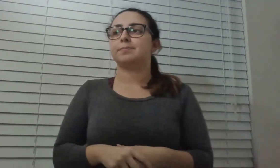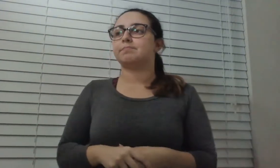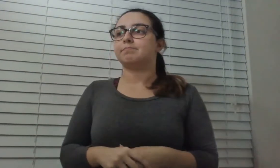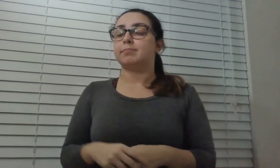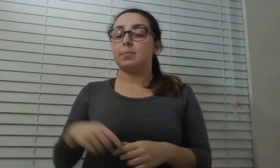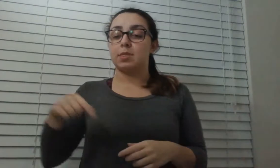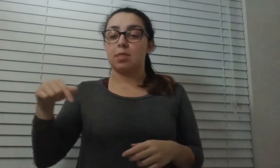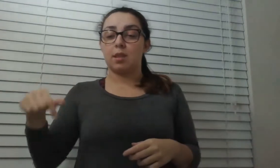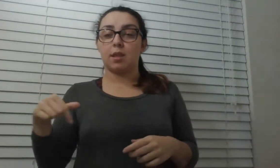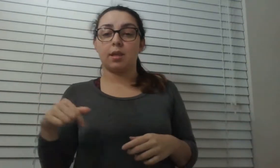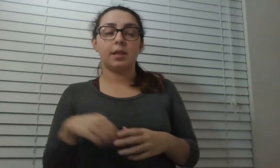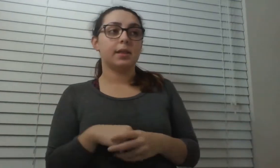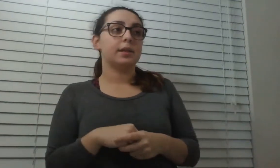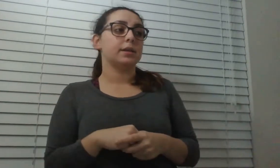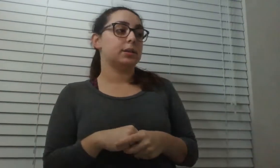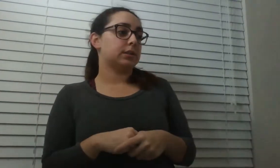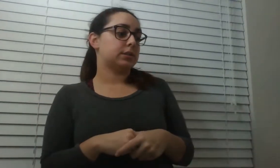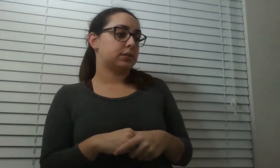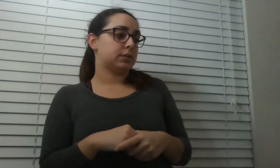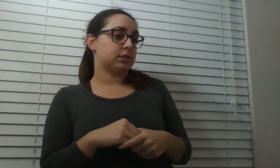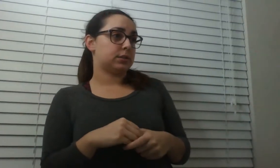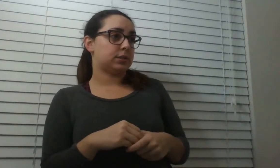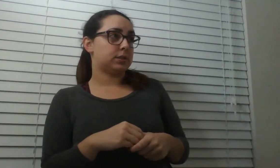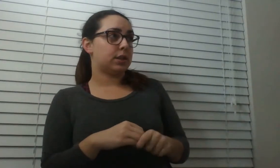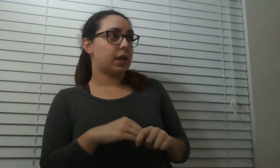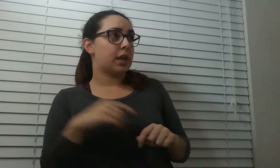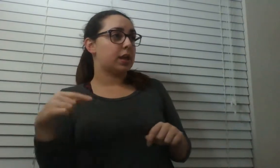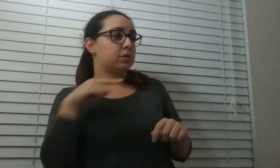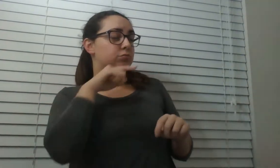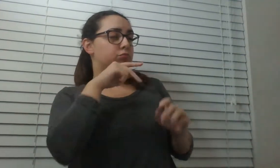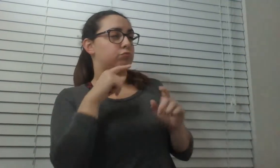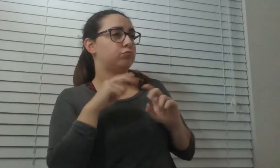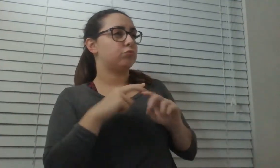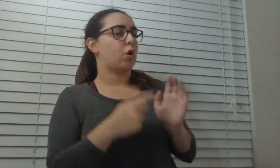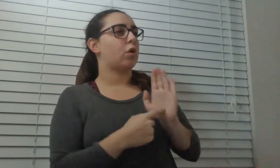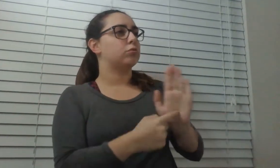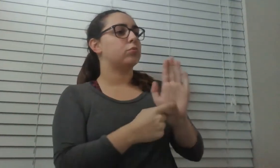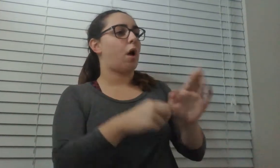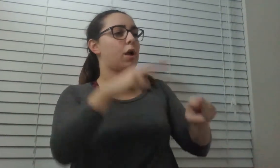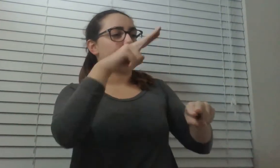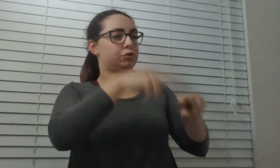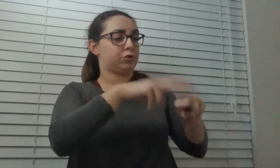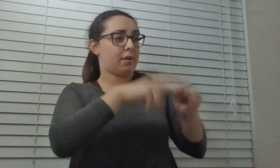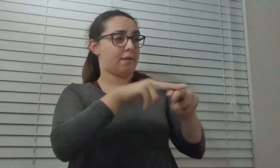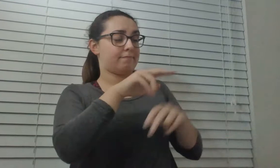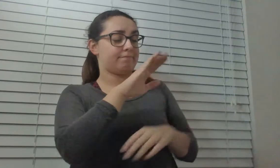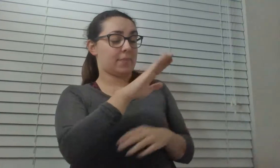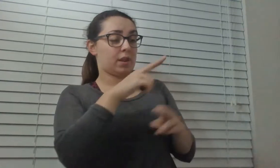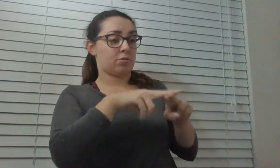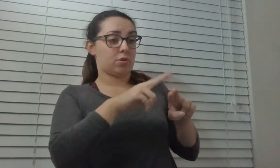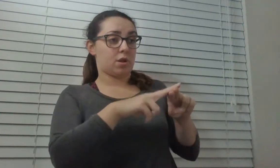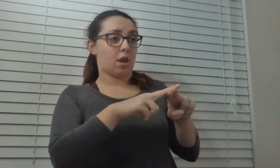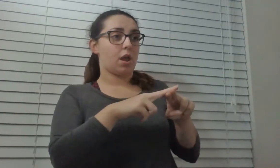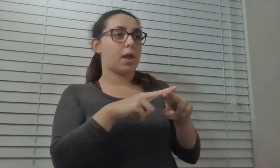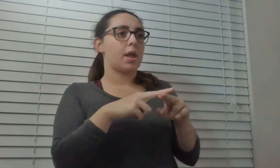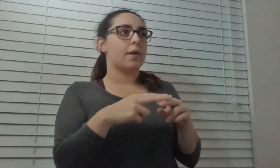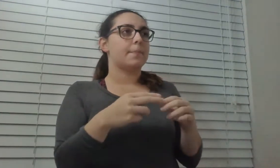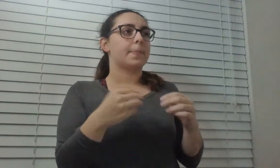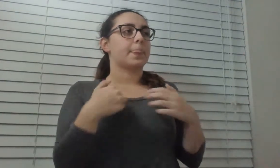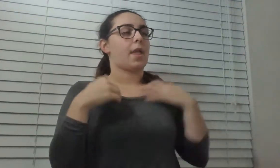emperor's wife. That chair there? He points to it. Looks like a little desk chair. The Empress Dowager of China sat in it? Yeah, that was her chair. It